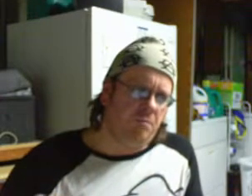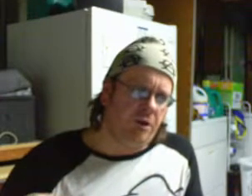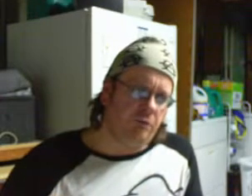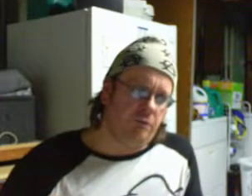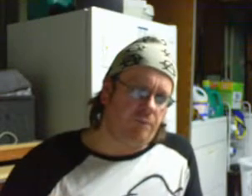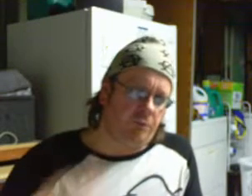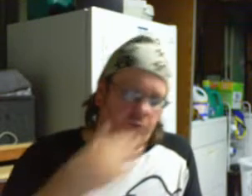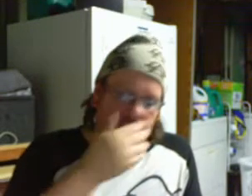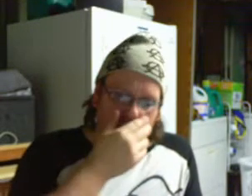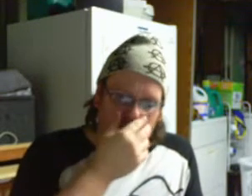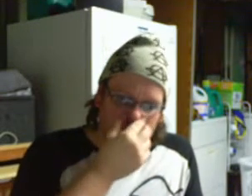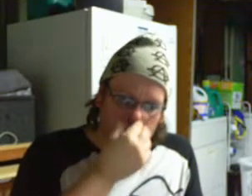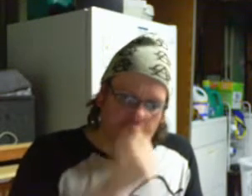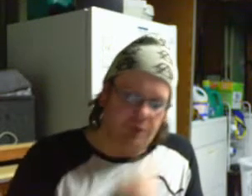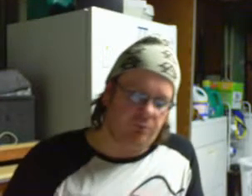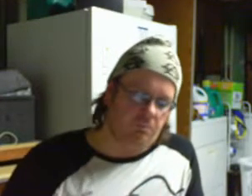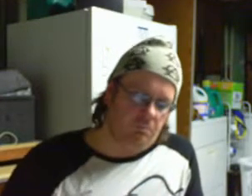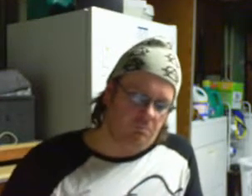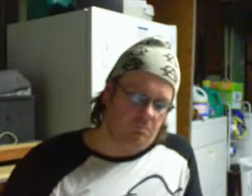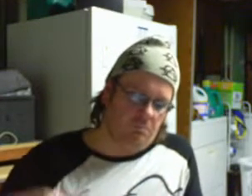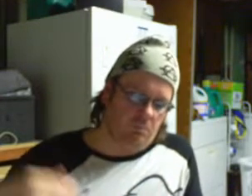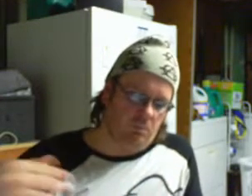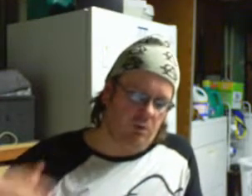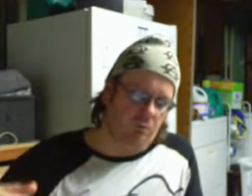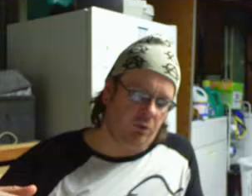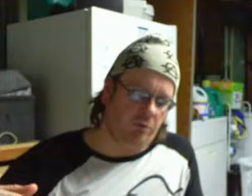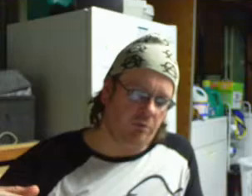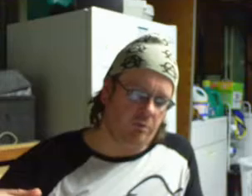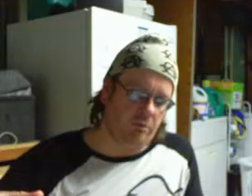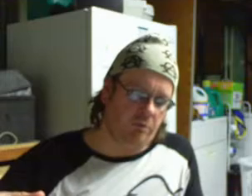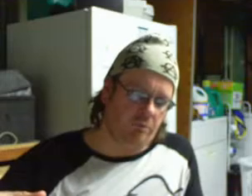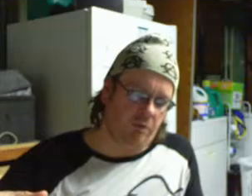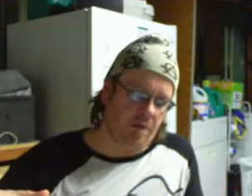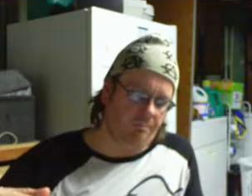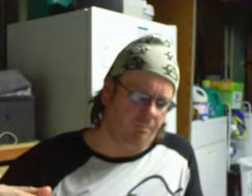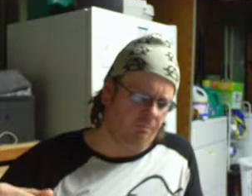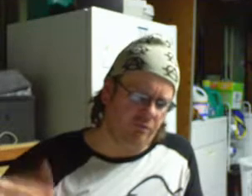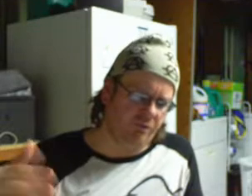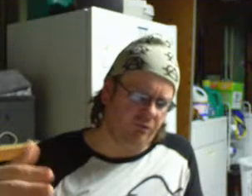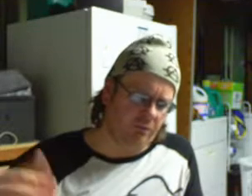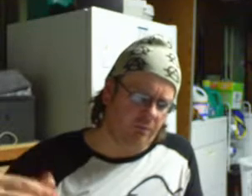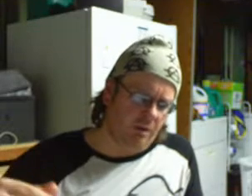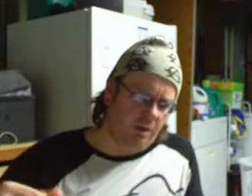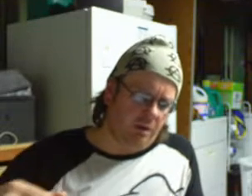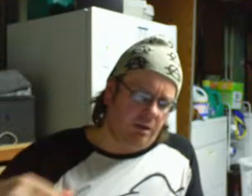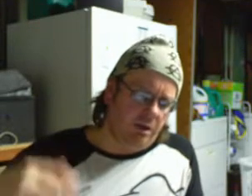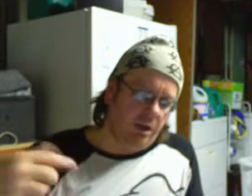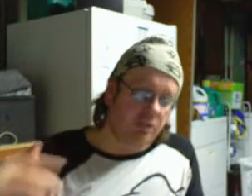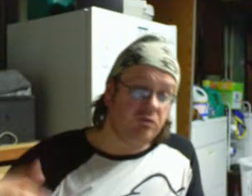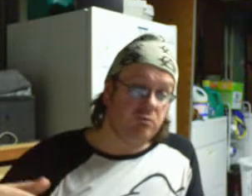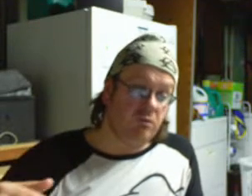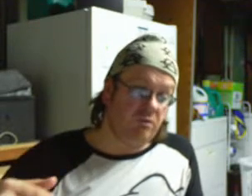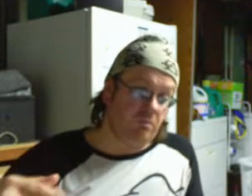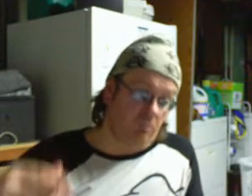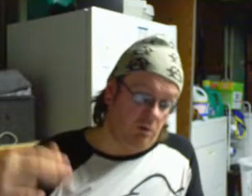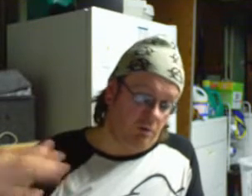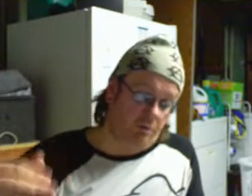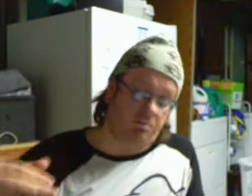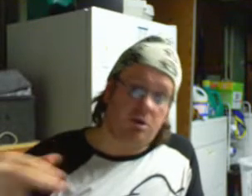of forced labor in one of the northern tribal regions. And Ahijah was called a prophet